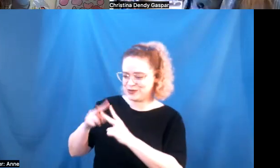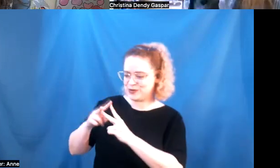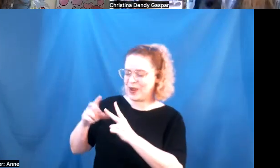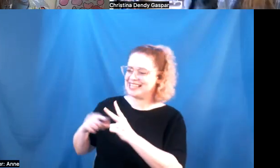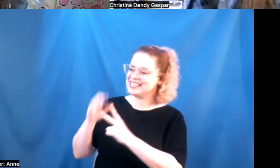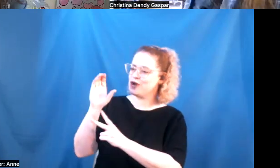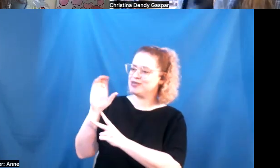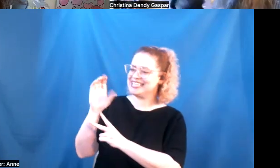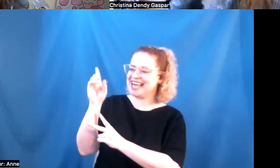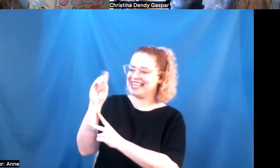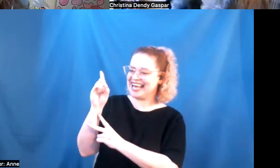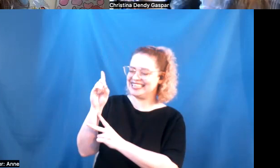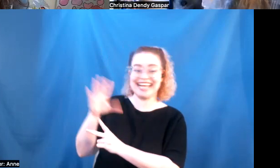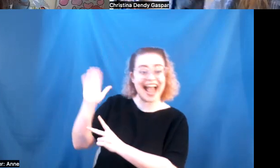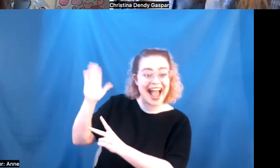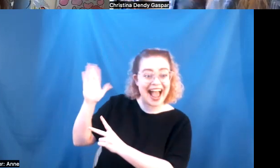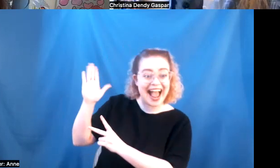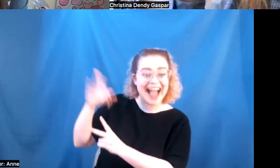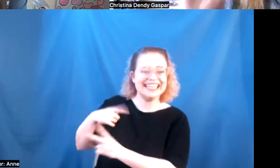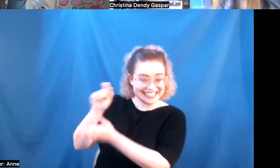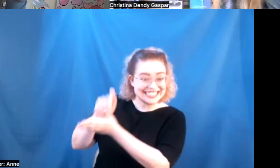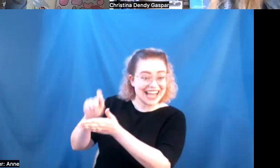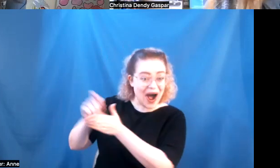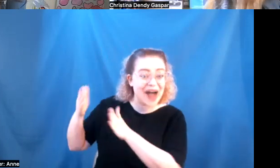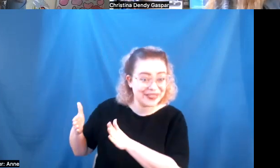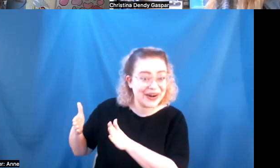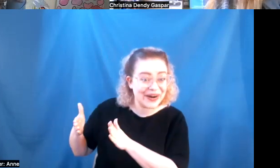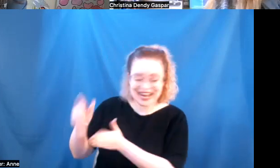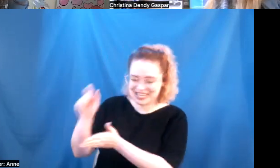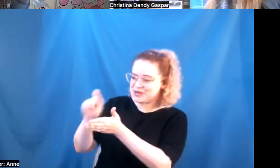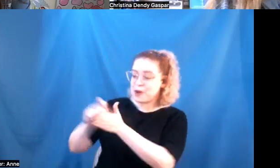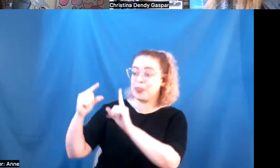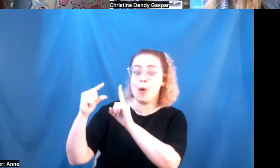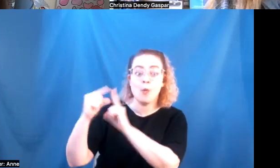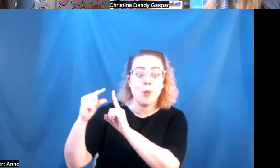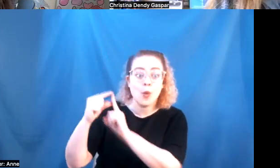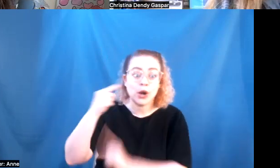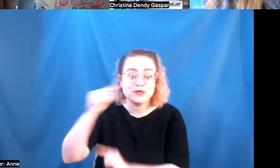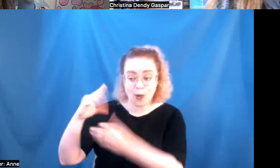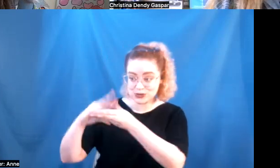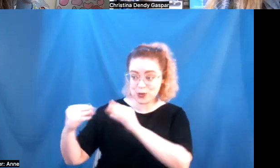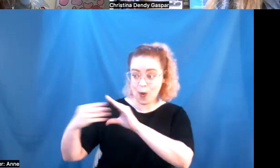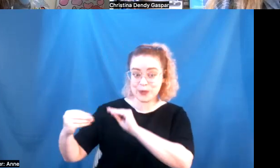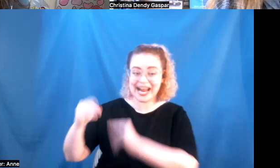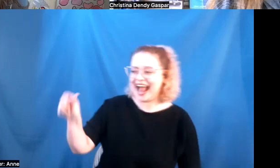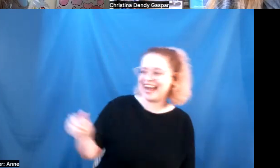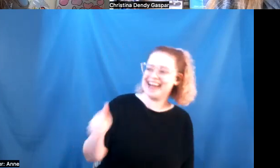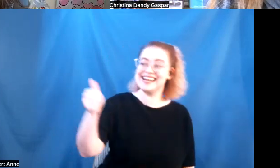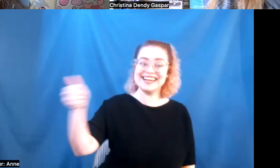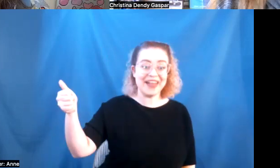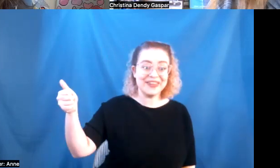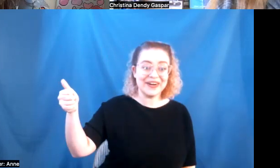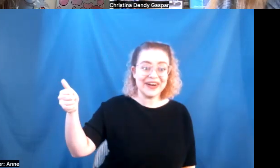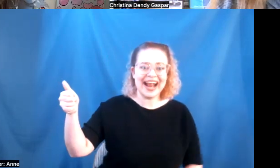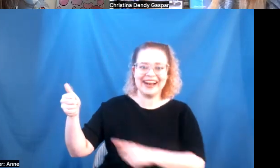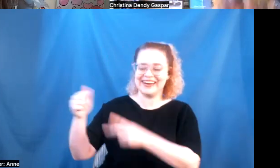She's going to wave her hand. Yep, she's the author. So she wrote the words of the story. And we also have another special person. Her name is